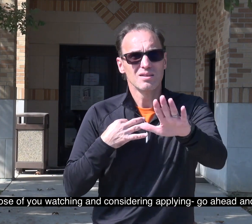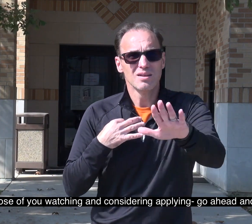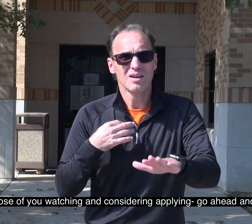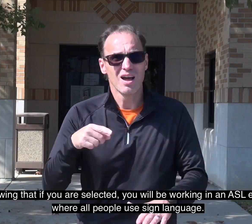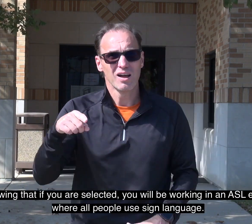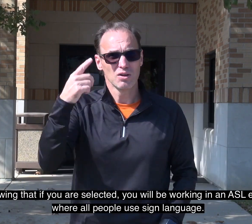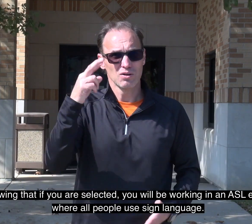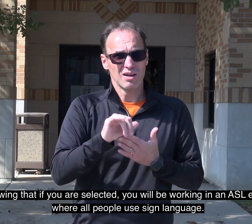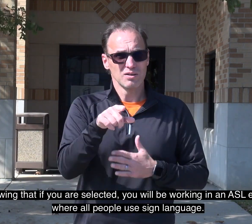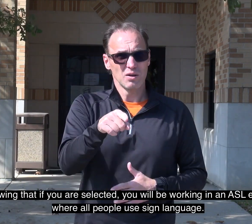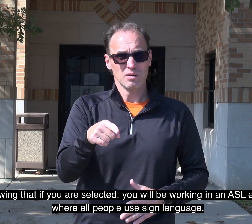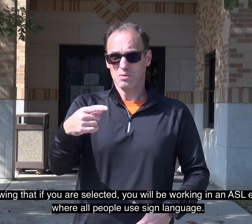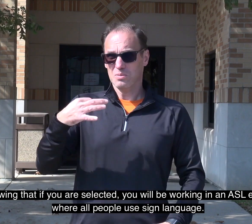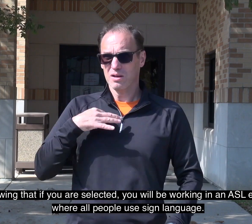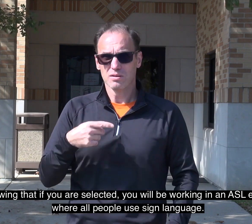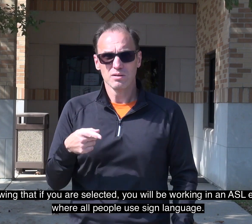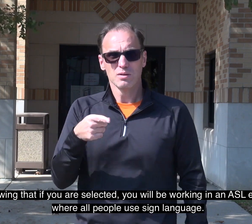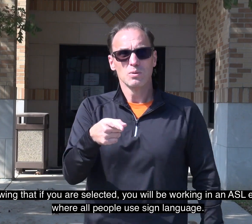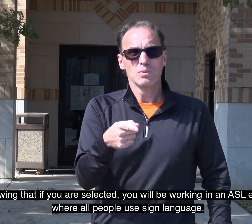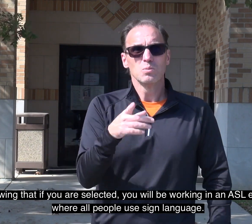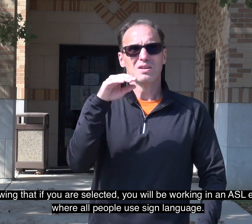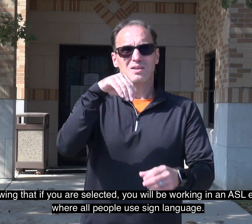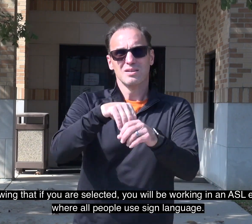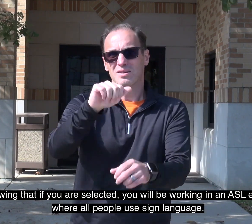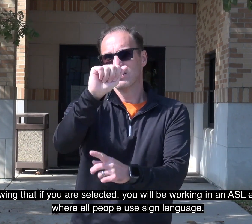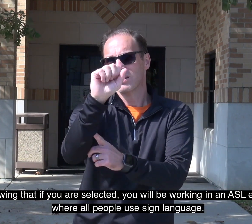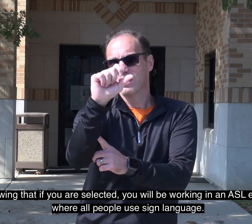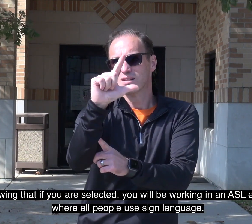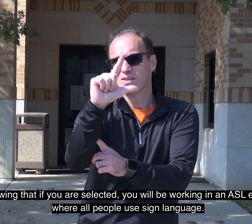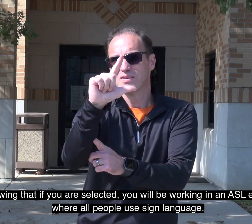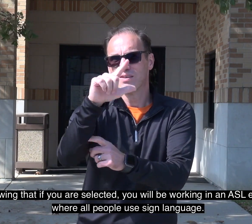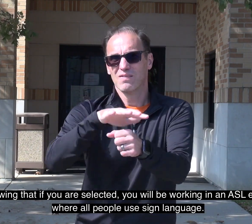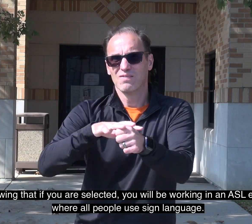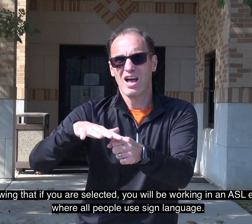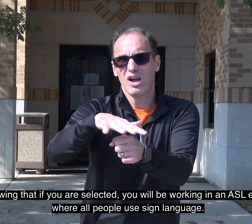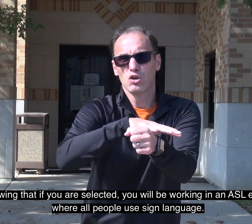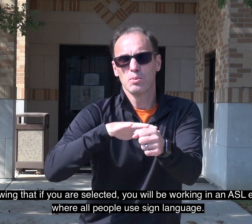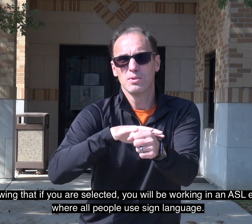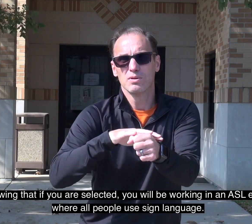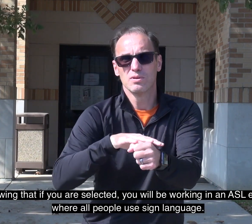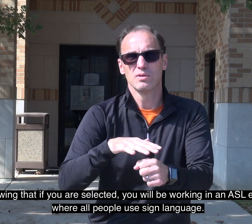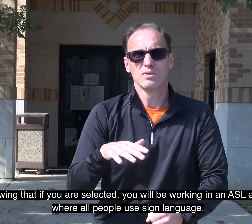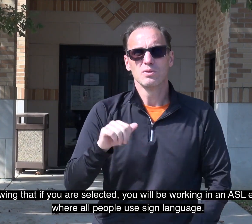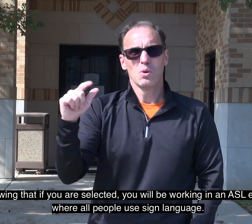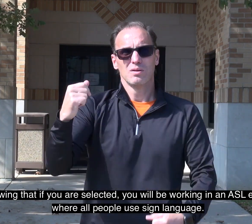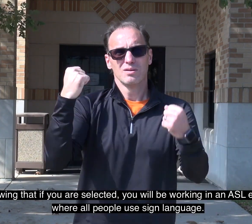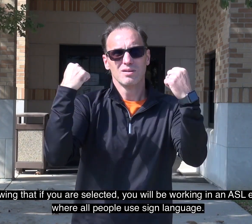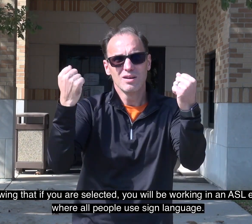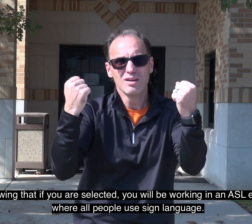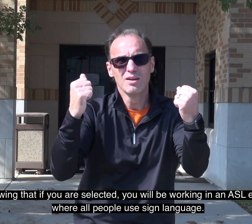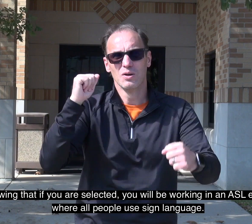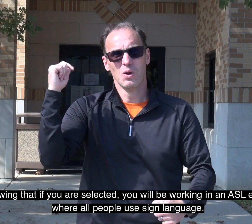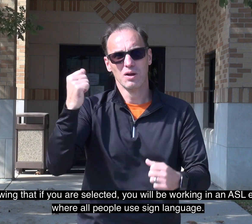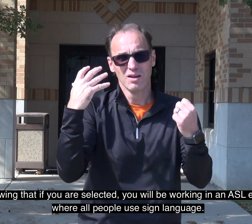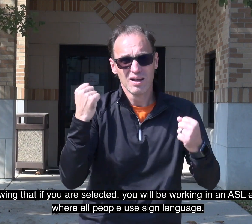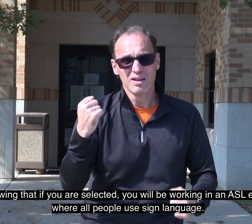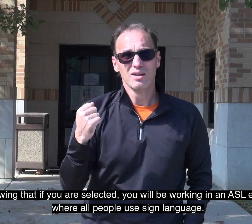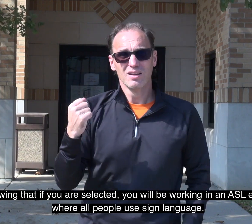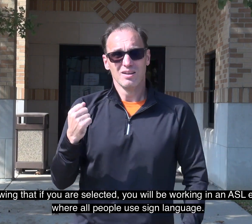But do so knowing that if you're selected, you will work in an environment that uses ASL,